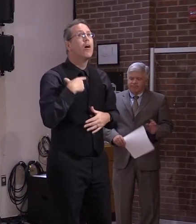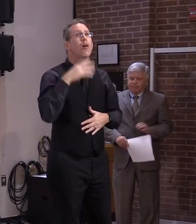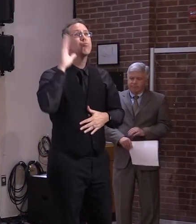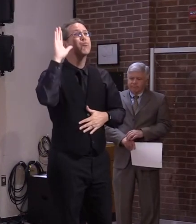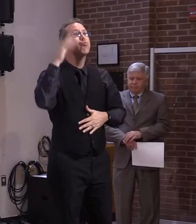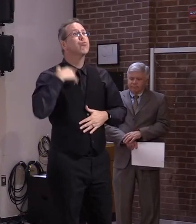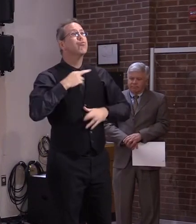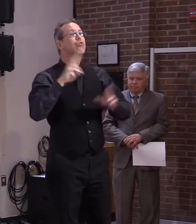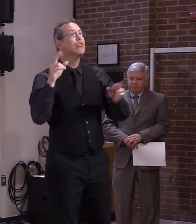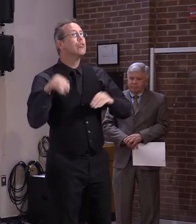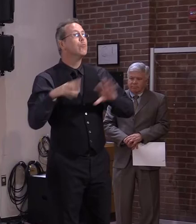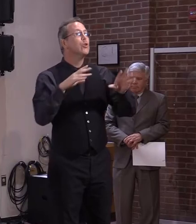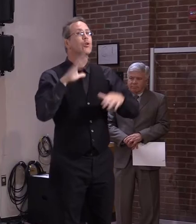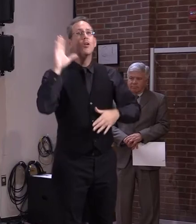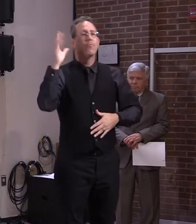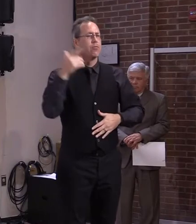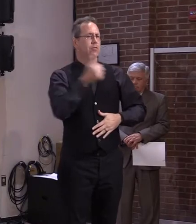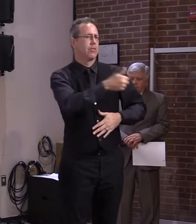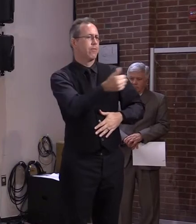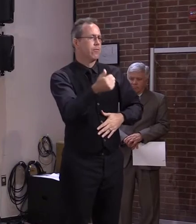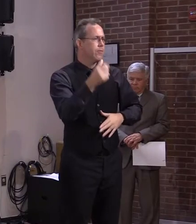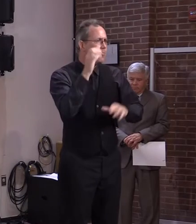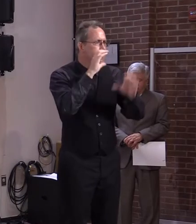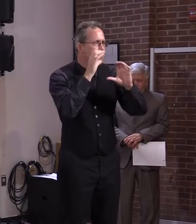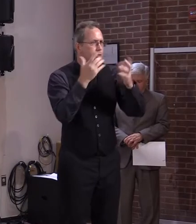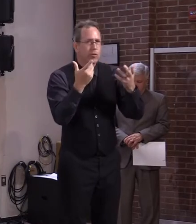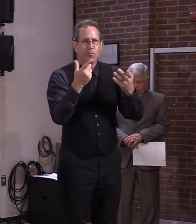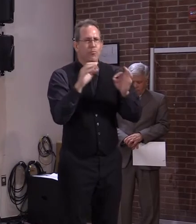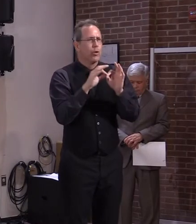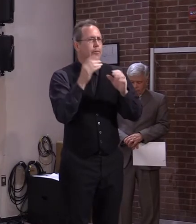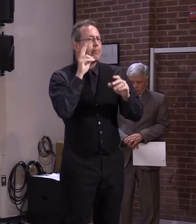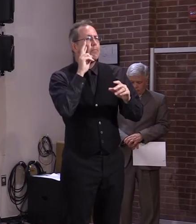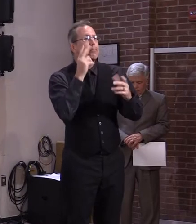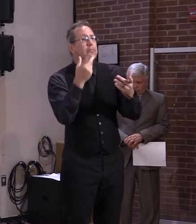because it's on the table. That part's still on the table.